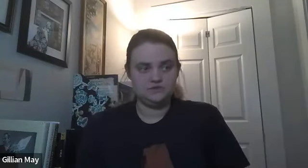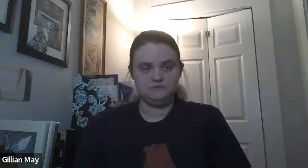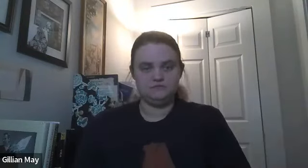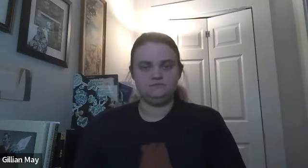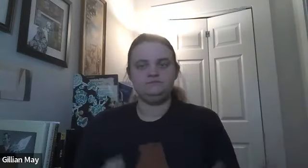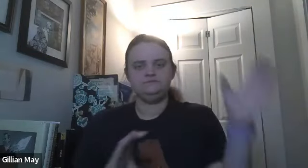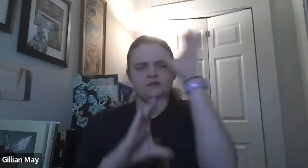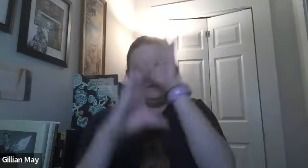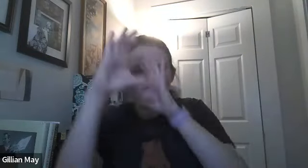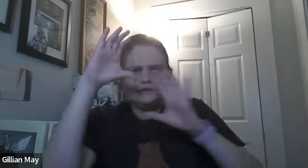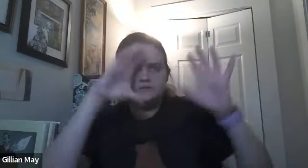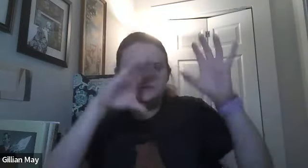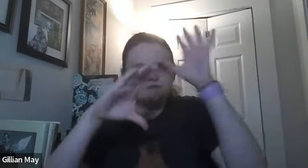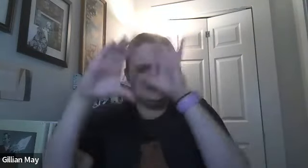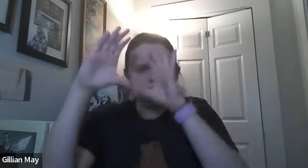Confused. Confused.